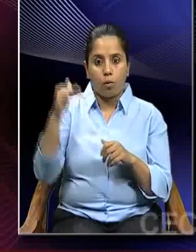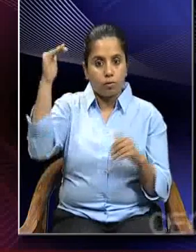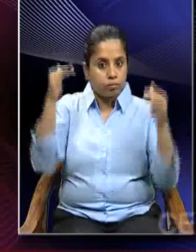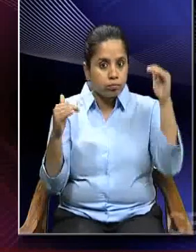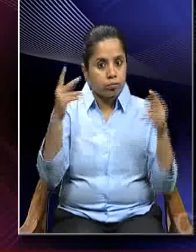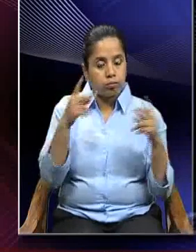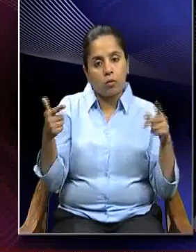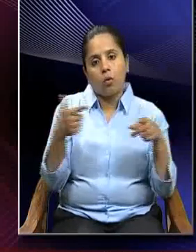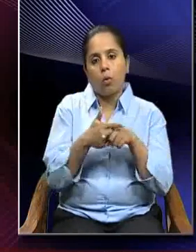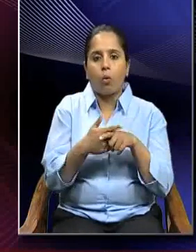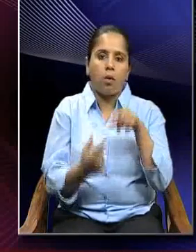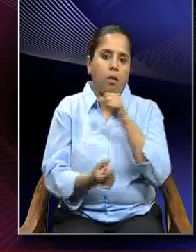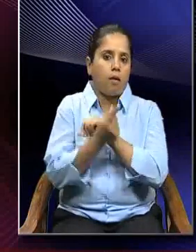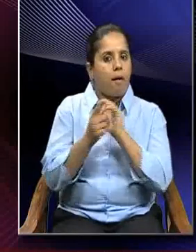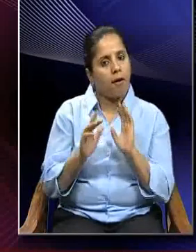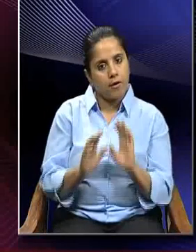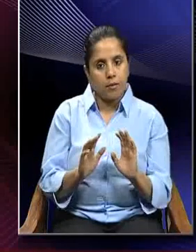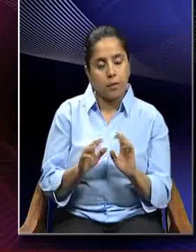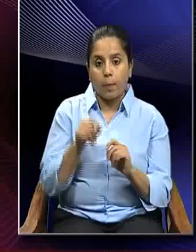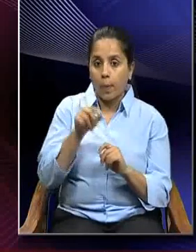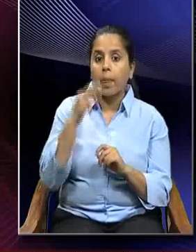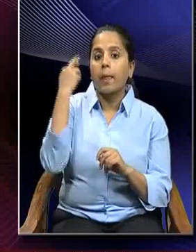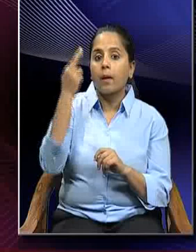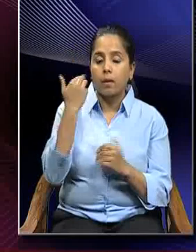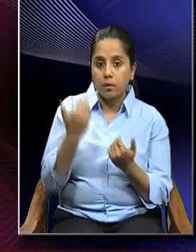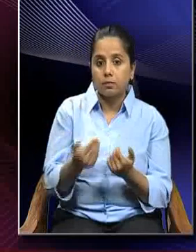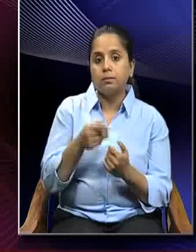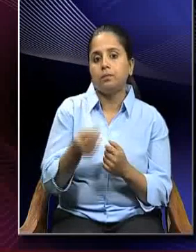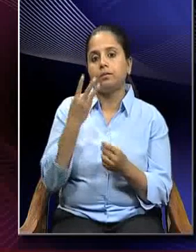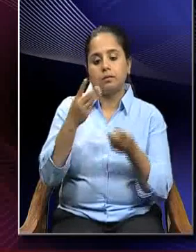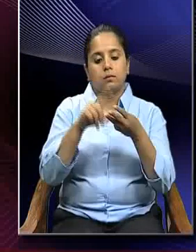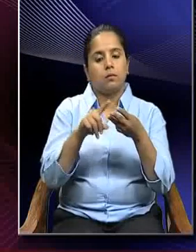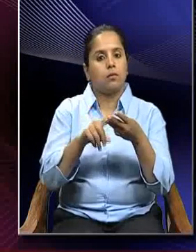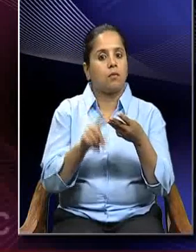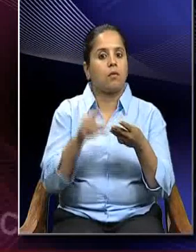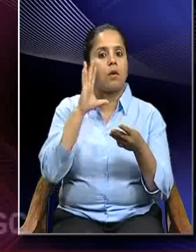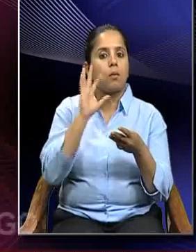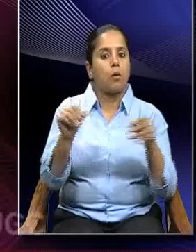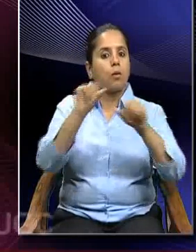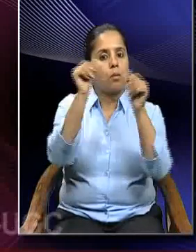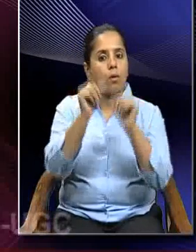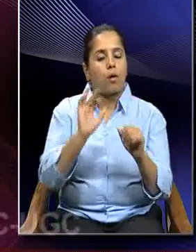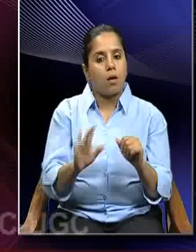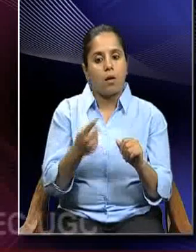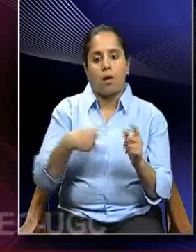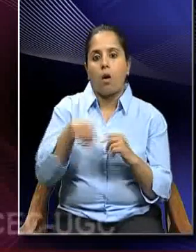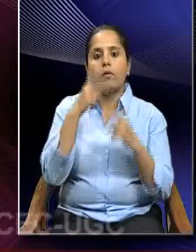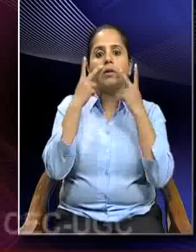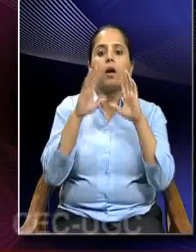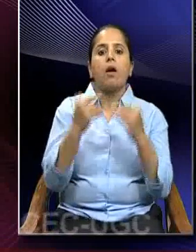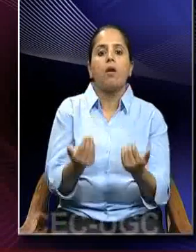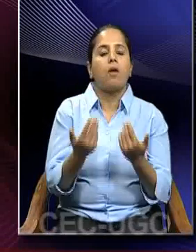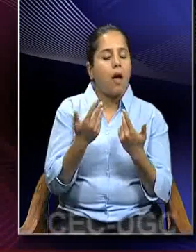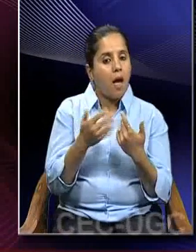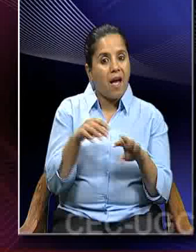the conflict arises. And that is why these 3 important models are in front of us whenever we